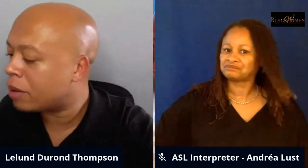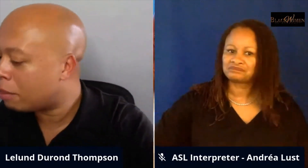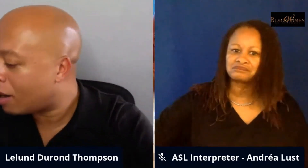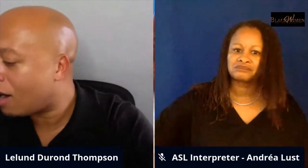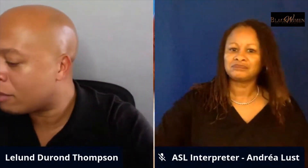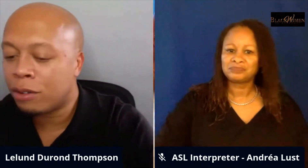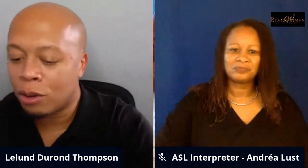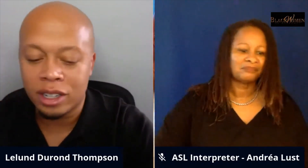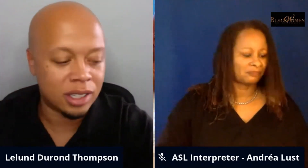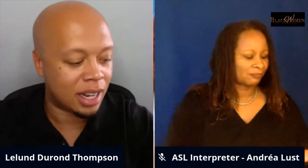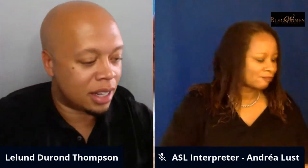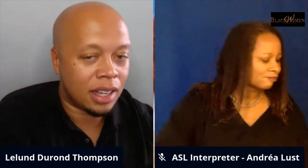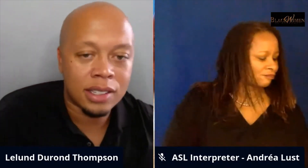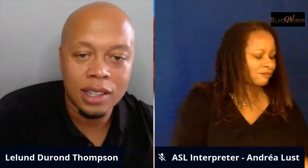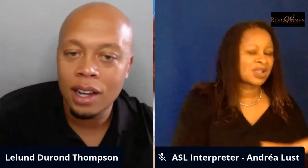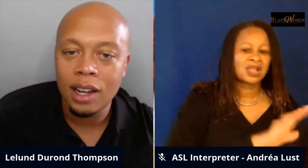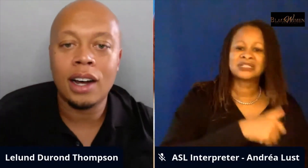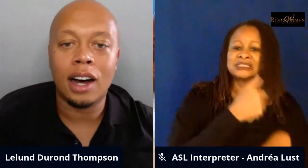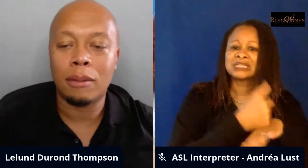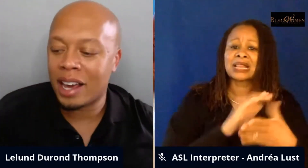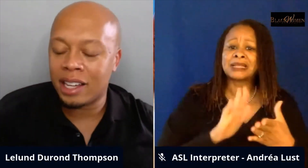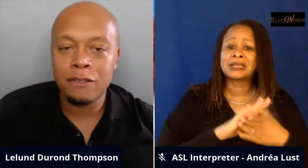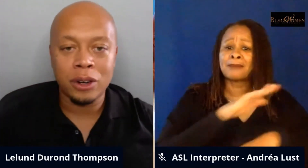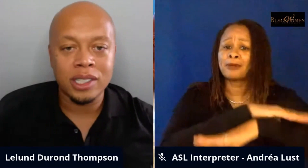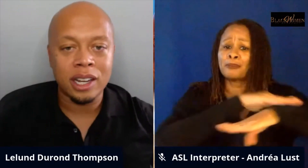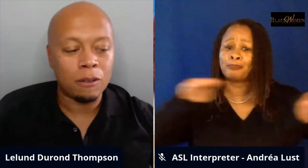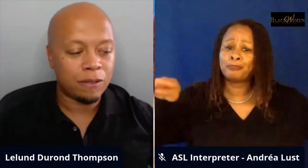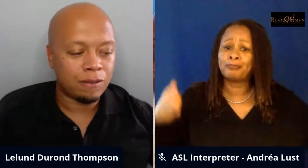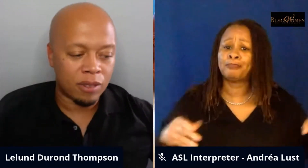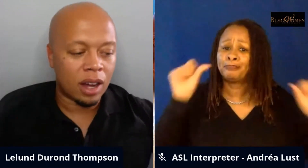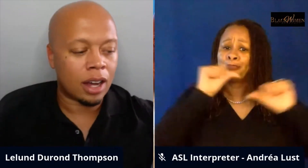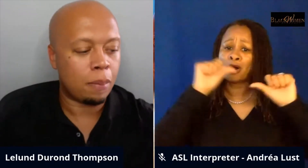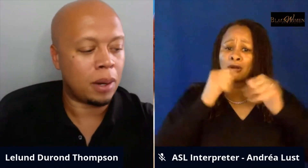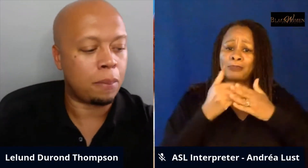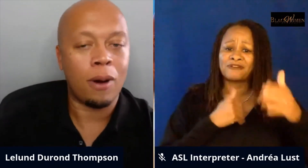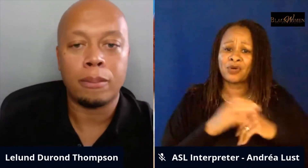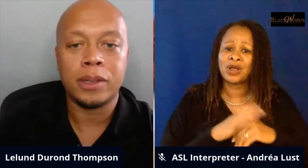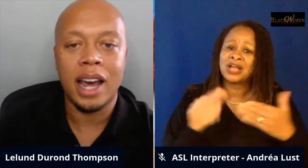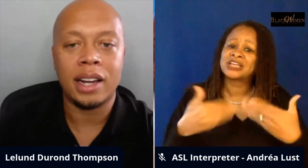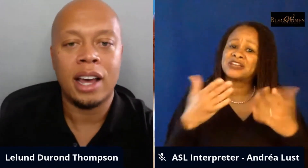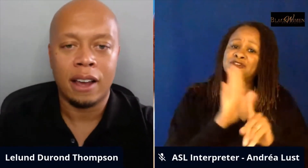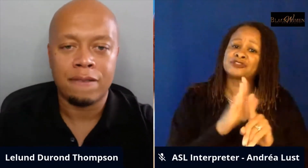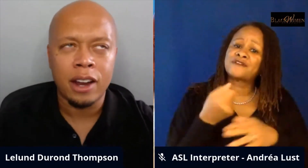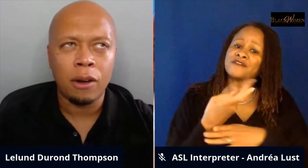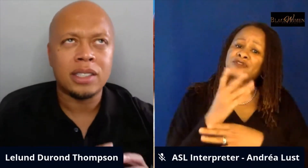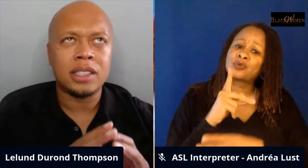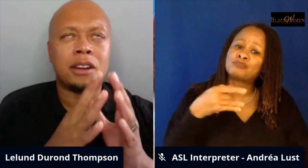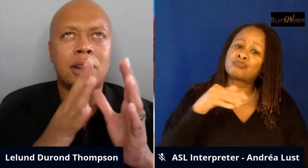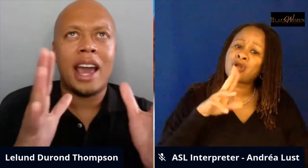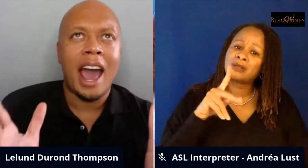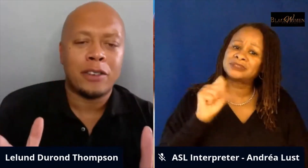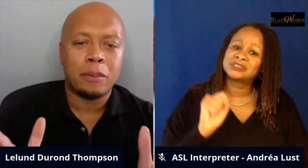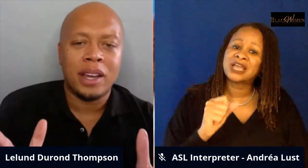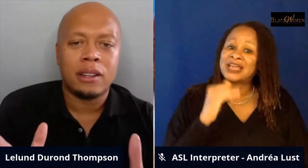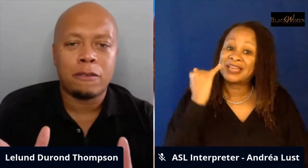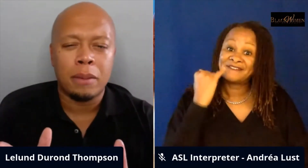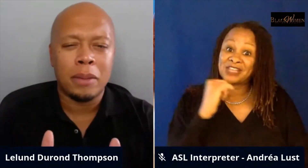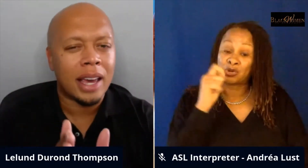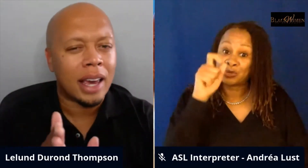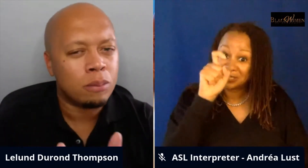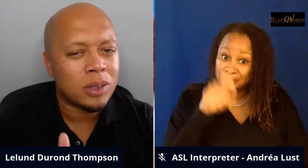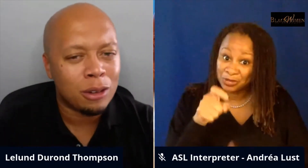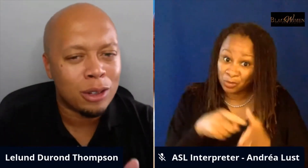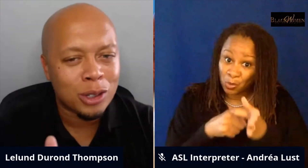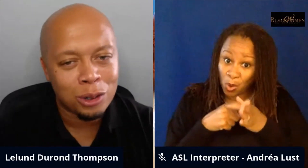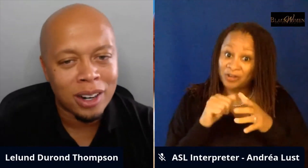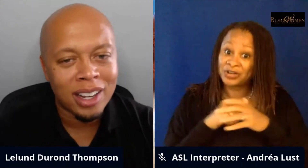cleaning up in a bar before you're setting things up. Like, give yourself a couple of props that, if they don't necessarily have to be in the frame, but